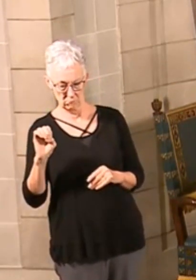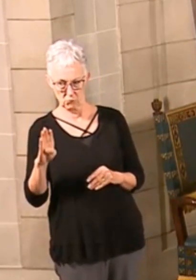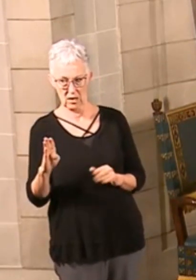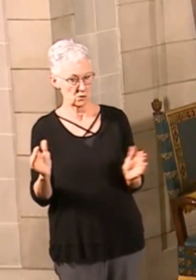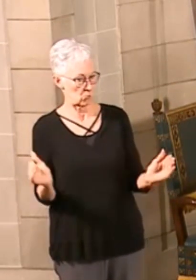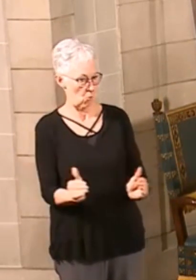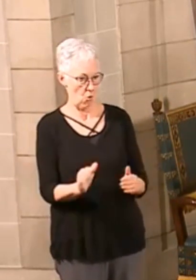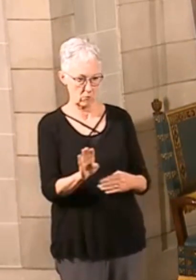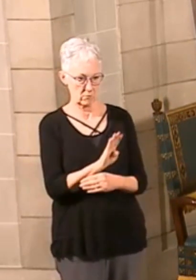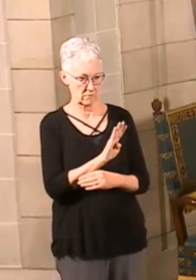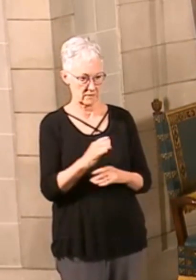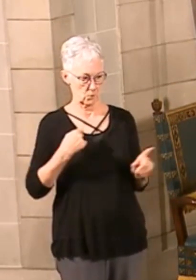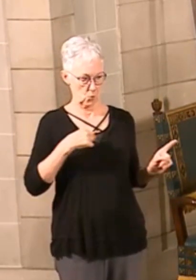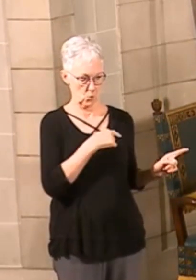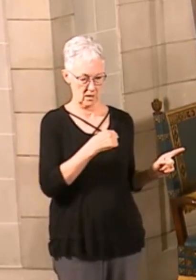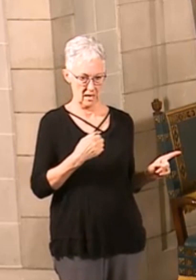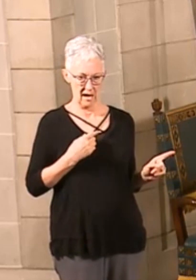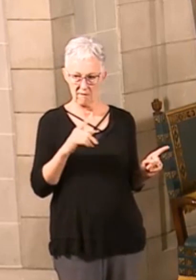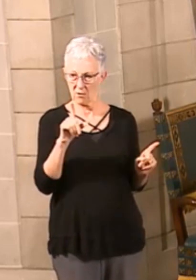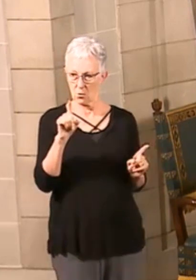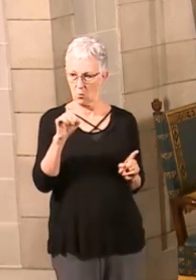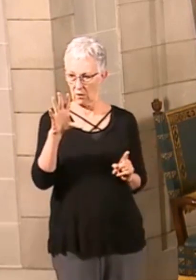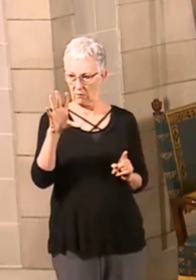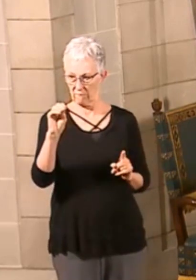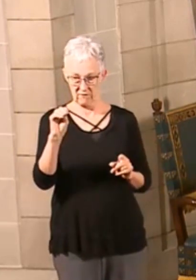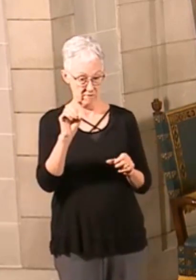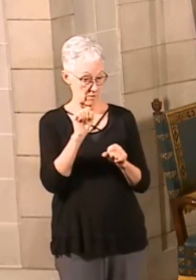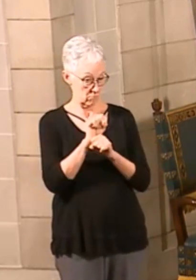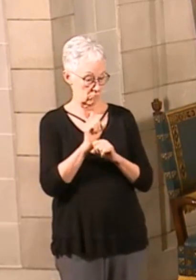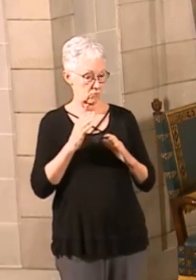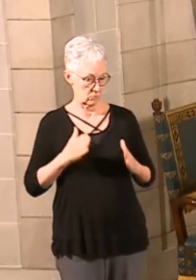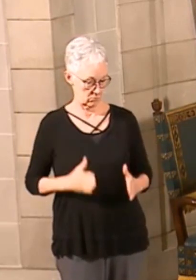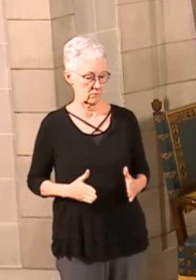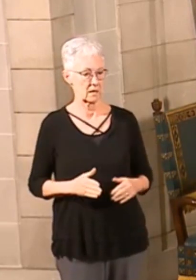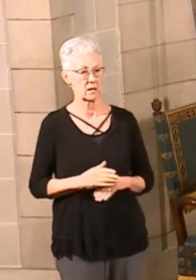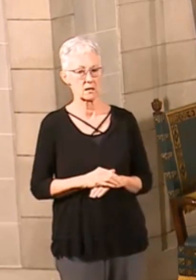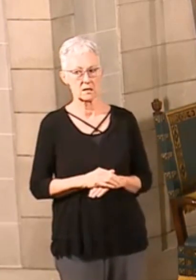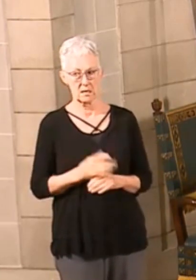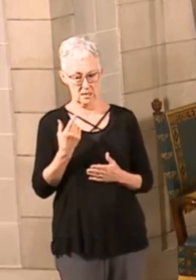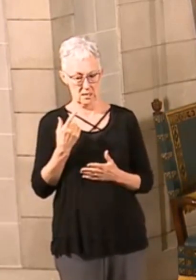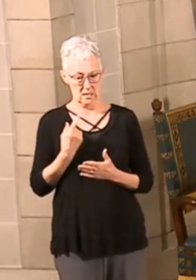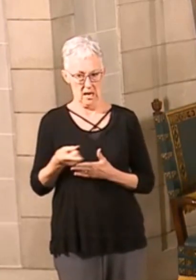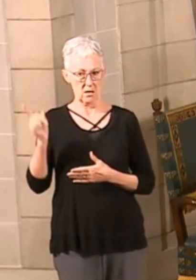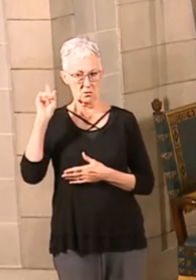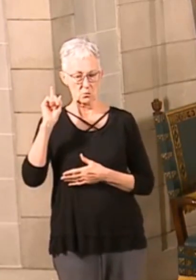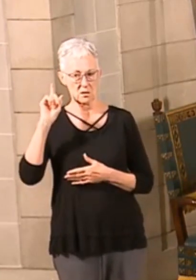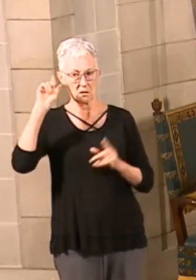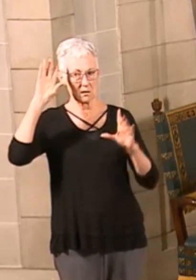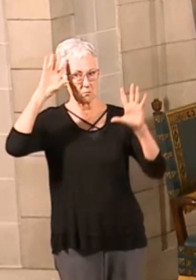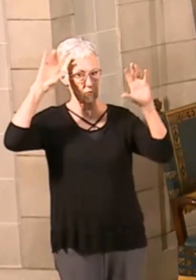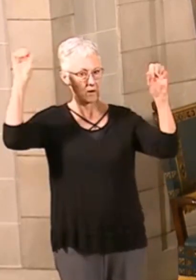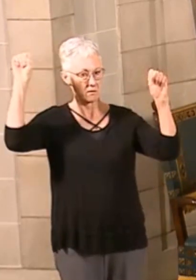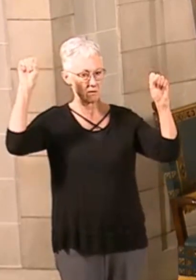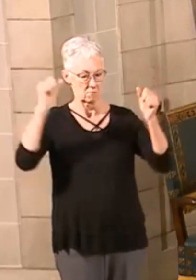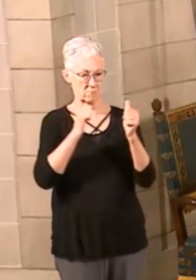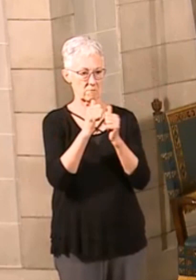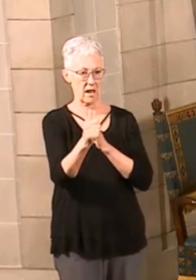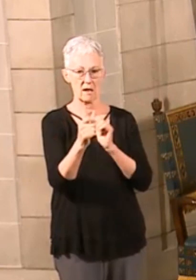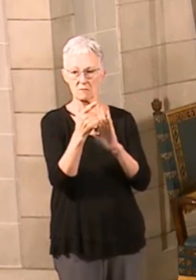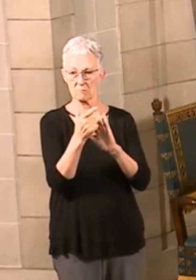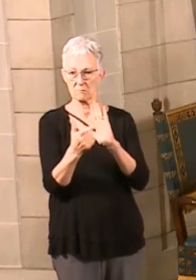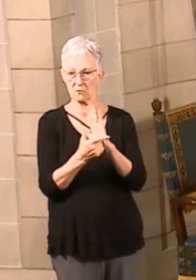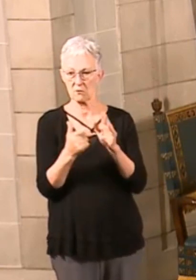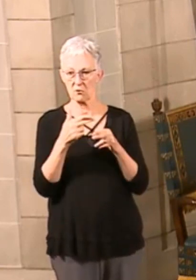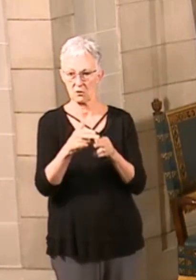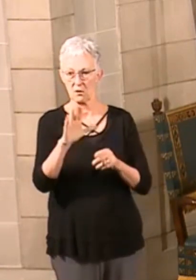150 employees. A week ago, Congress passed the CARES Act with key provisions to help families, workers, and